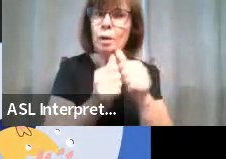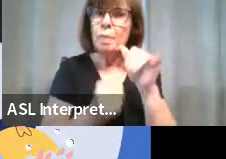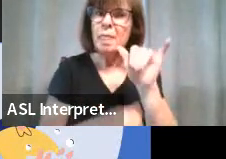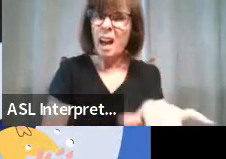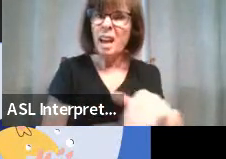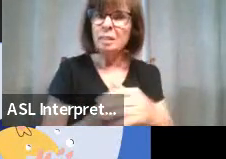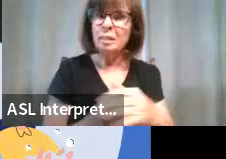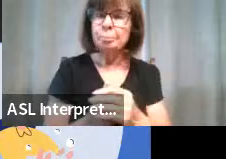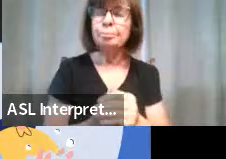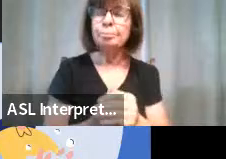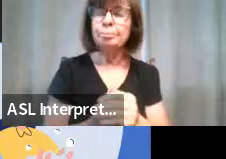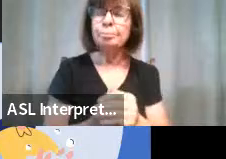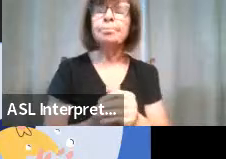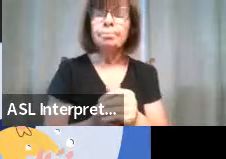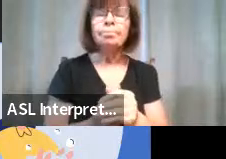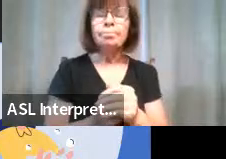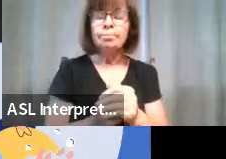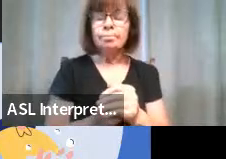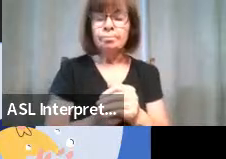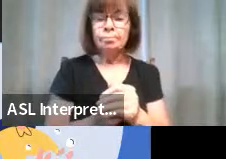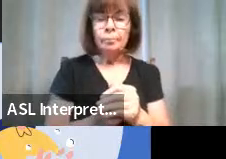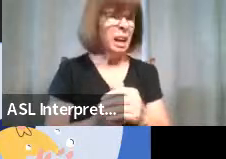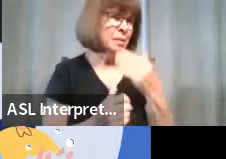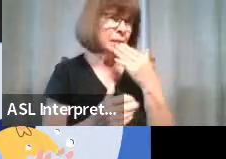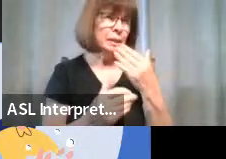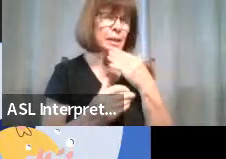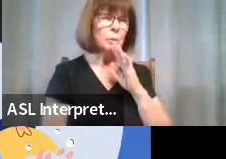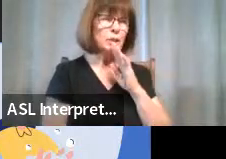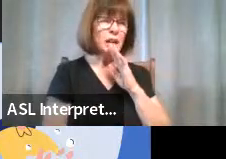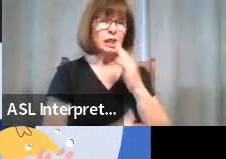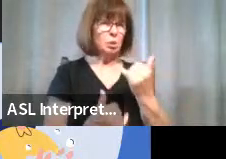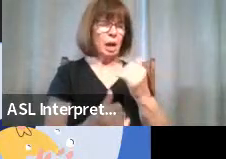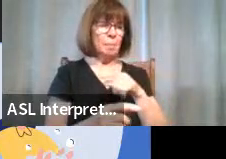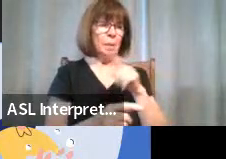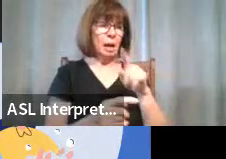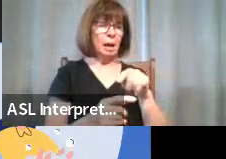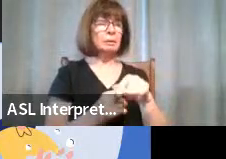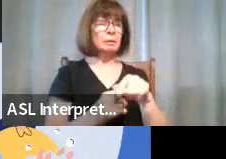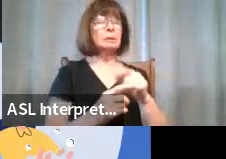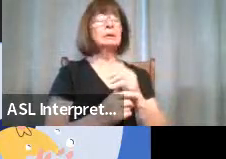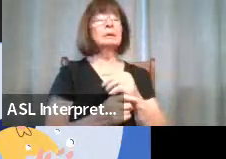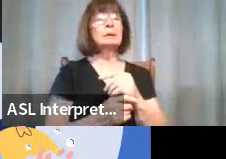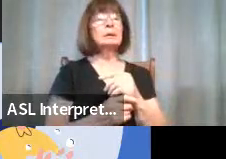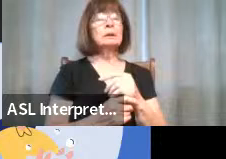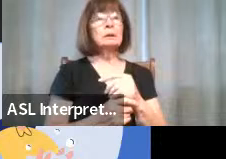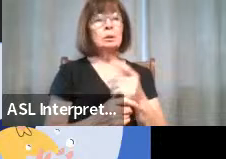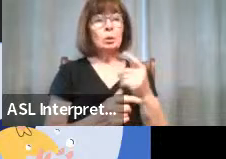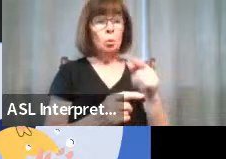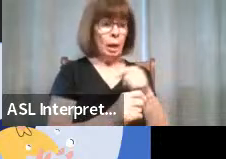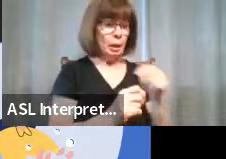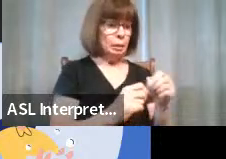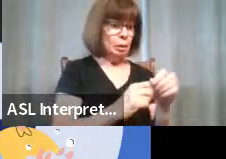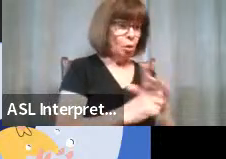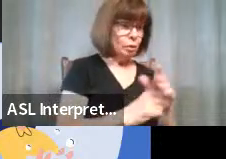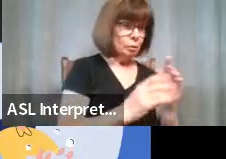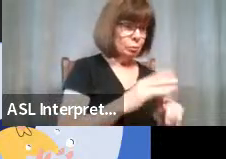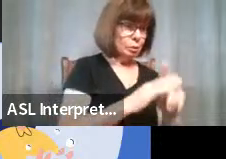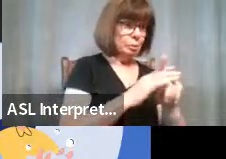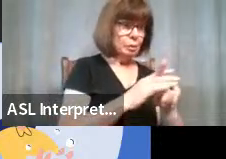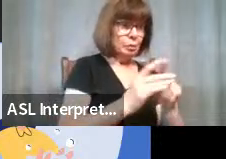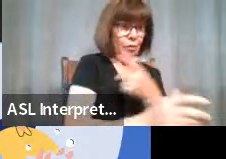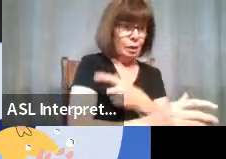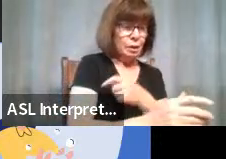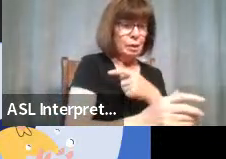Gary. Yeah, we were just talking today about, in the same way that when COVID vaccine came out, a lot of people came to